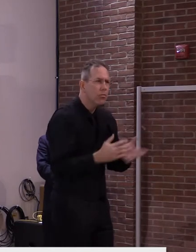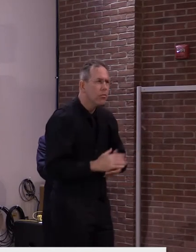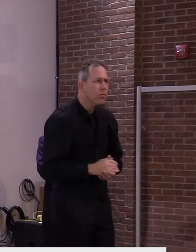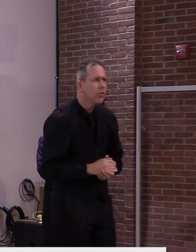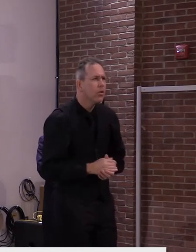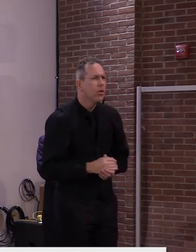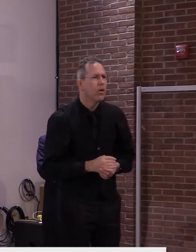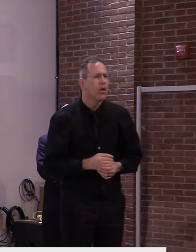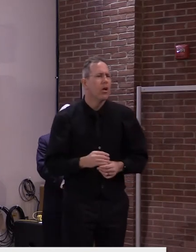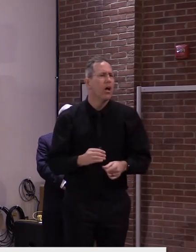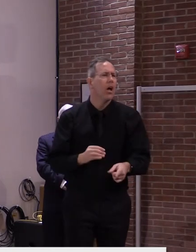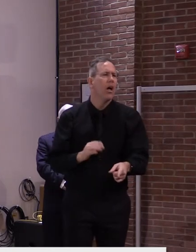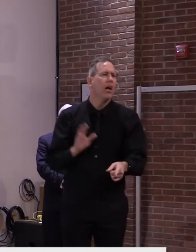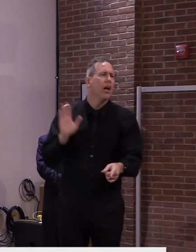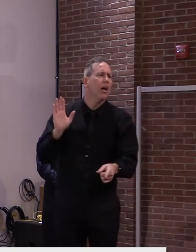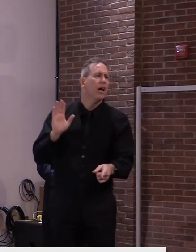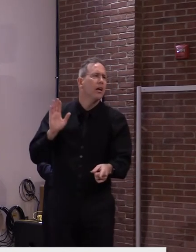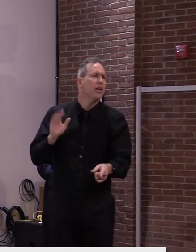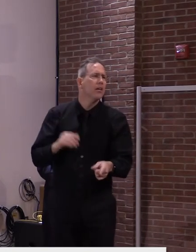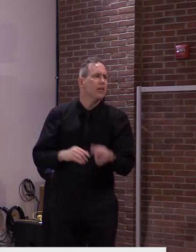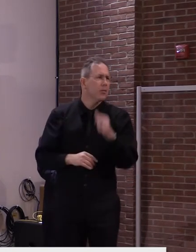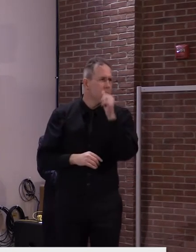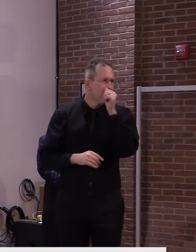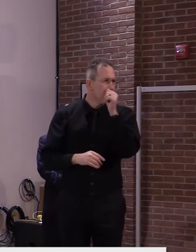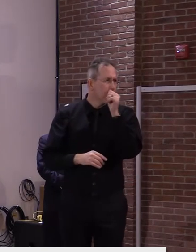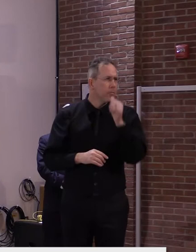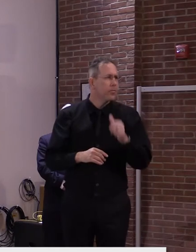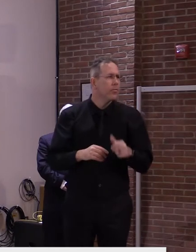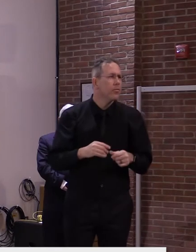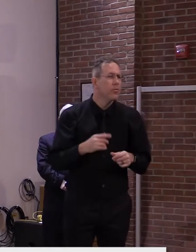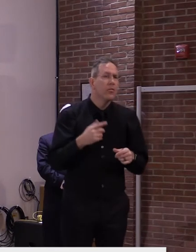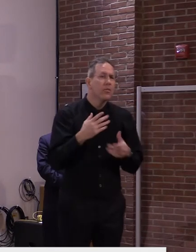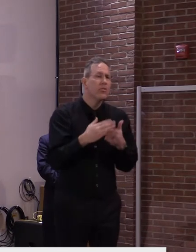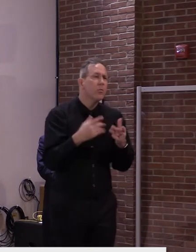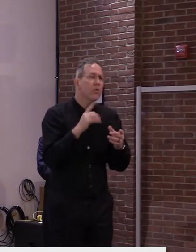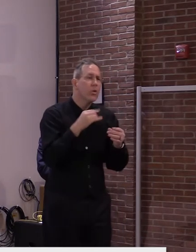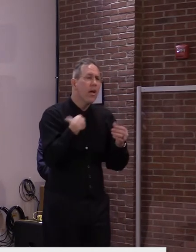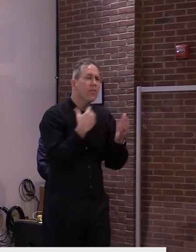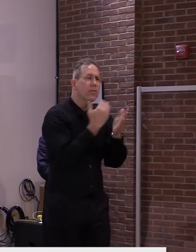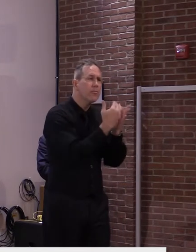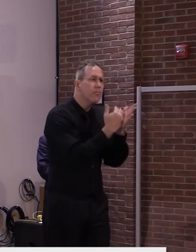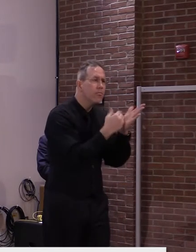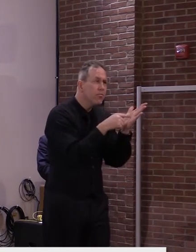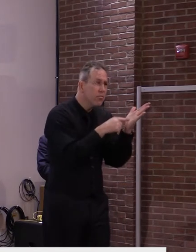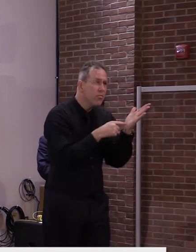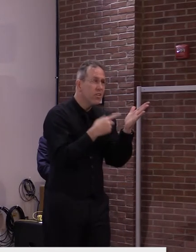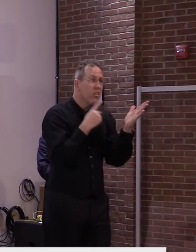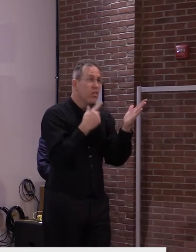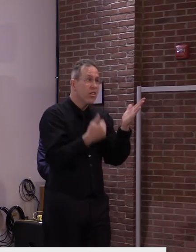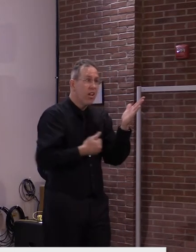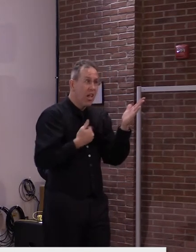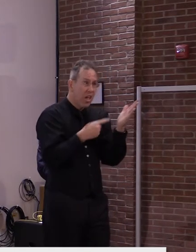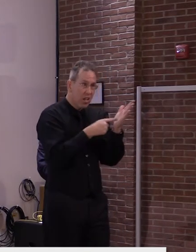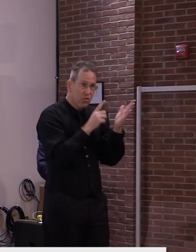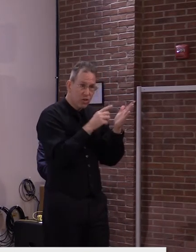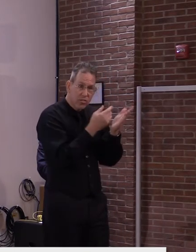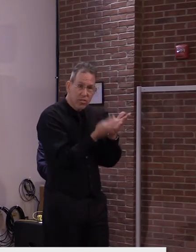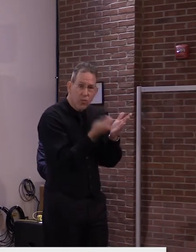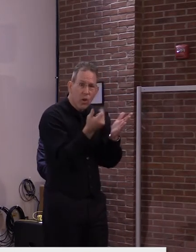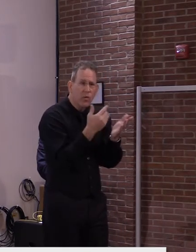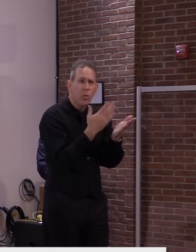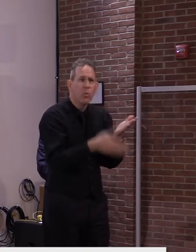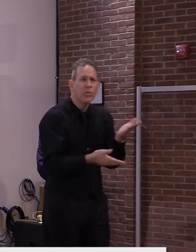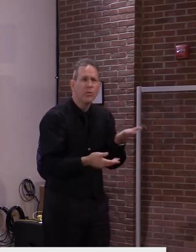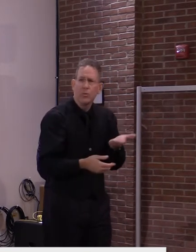outbreaks, right? I mean, the list that you sent, some of these have outbreaks ongoing, it looks like. Yeah, so often